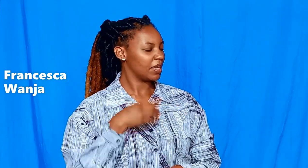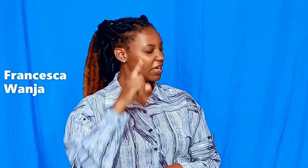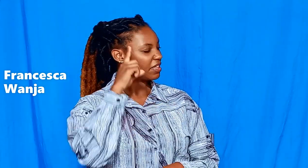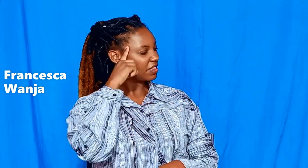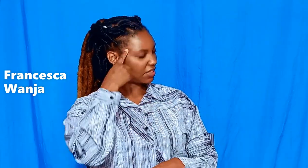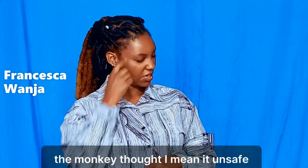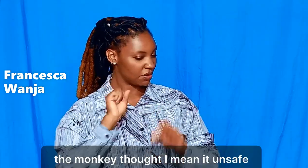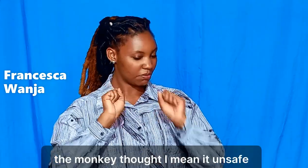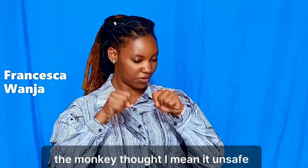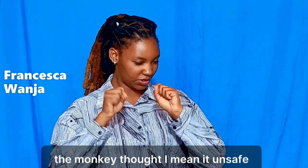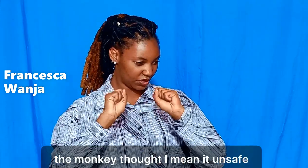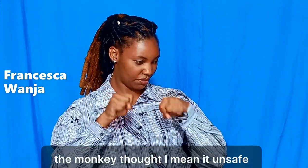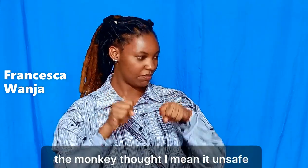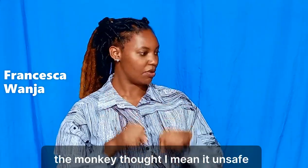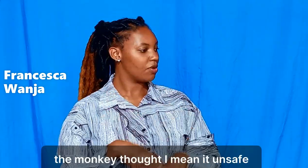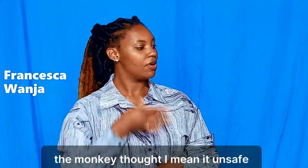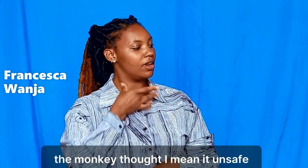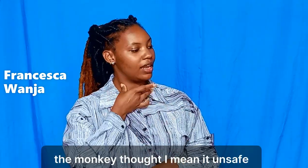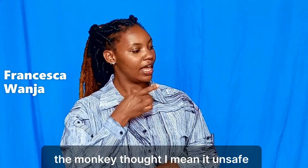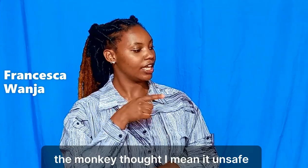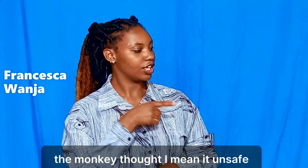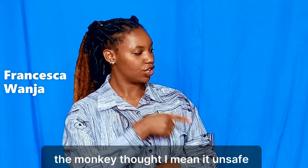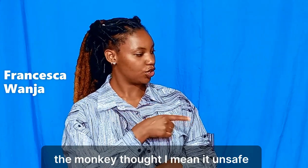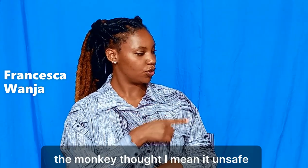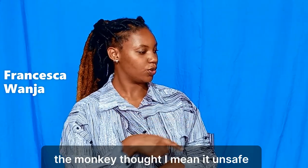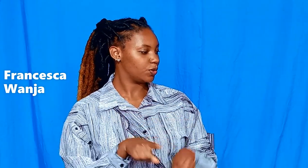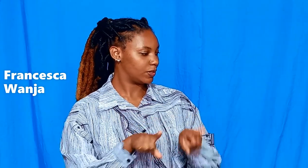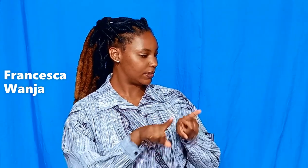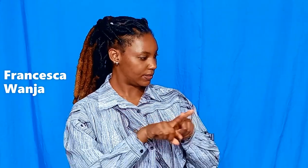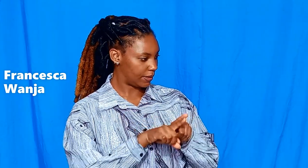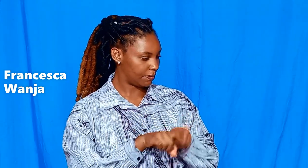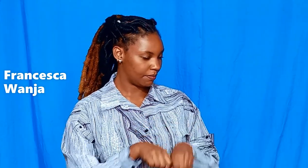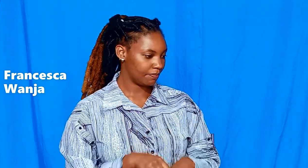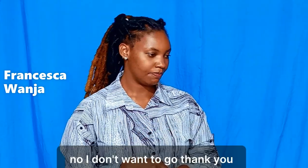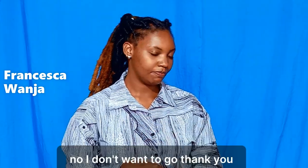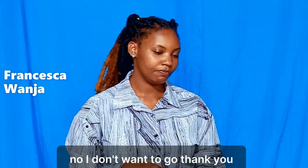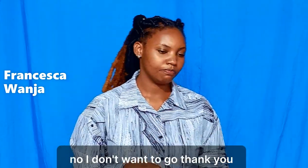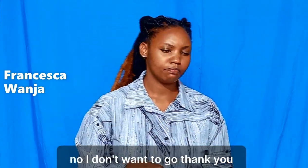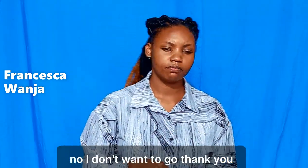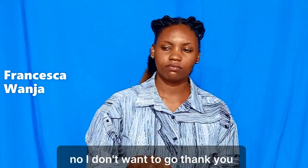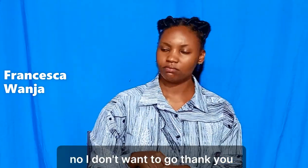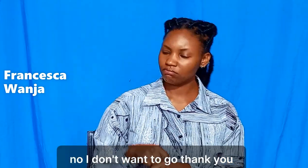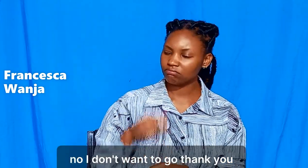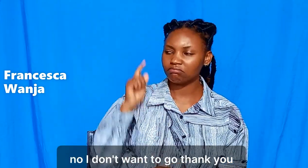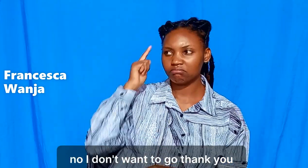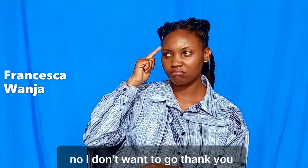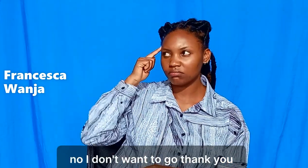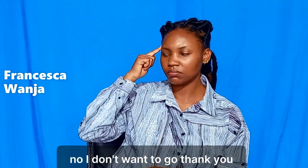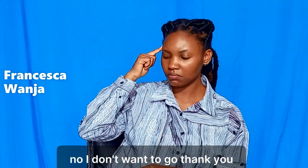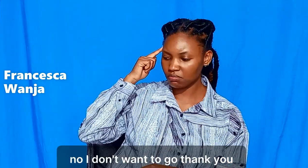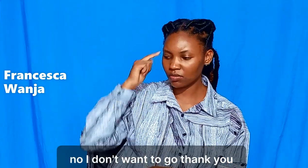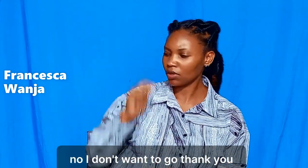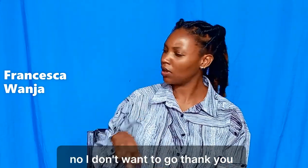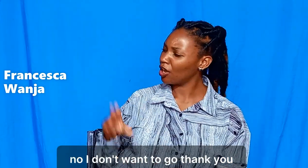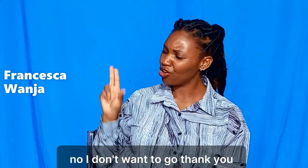The monkey thought a minute and said, No, I don't want to go.